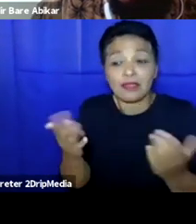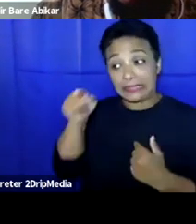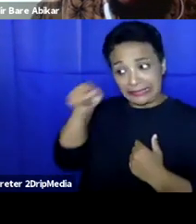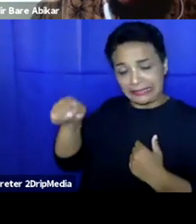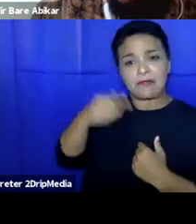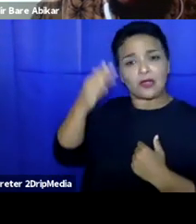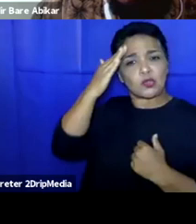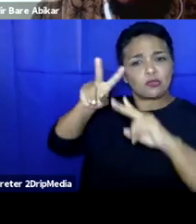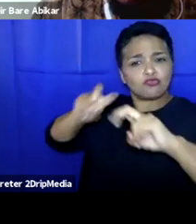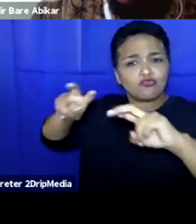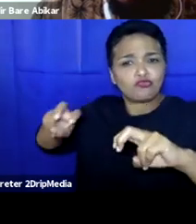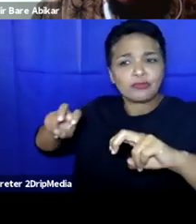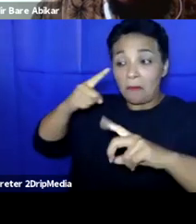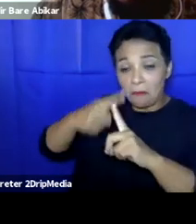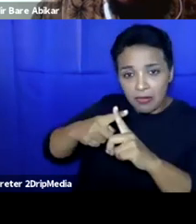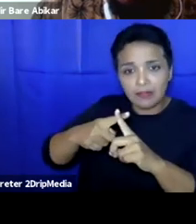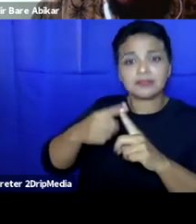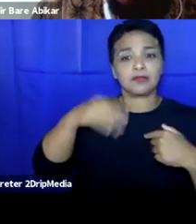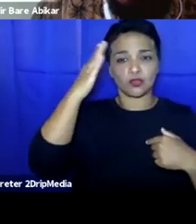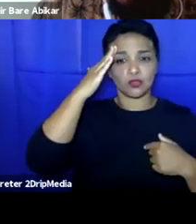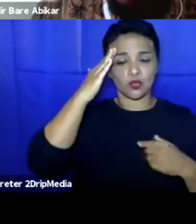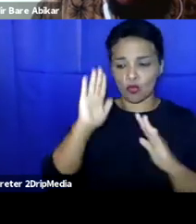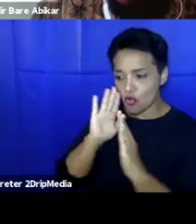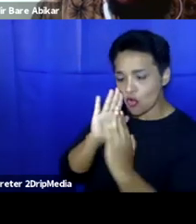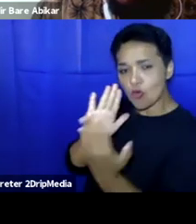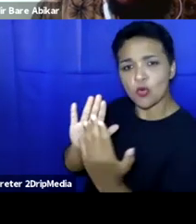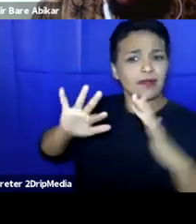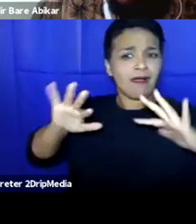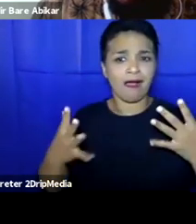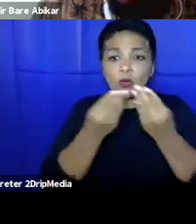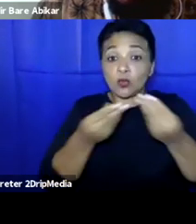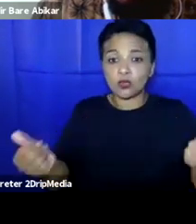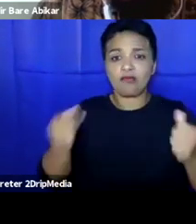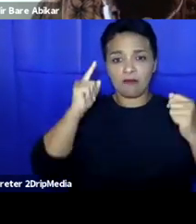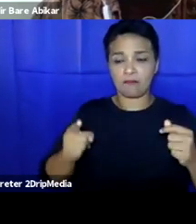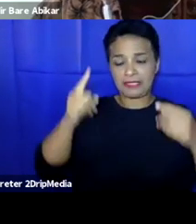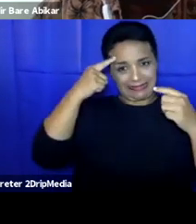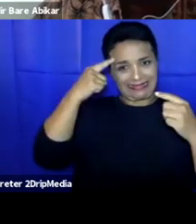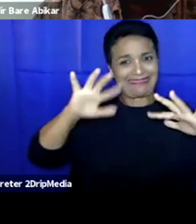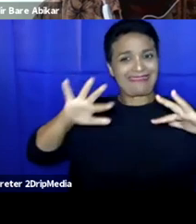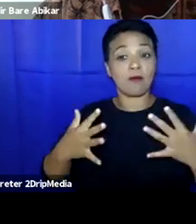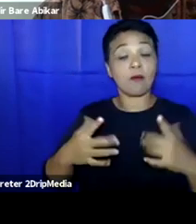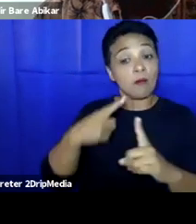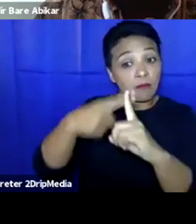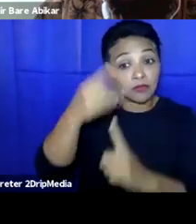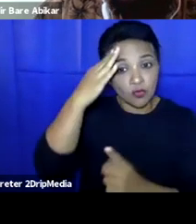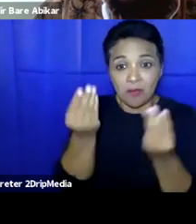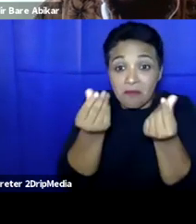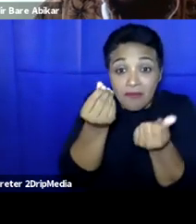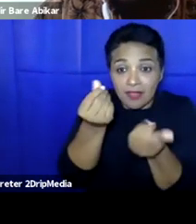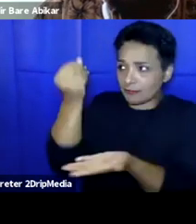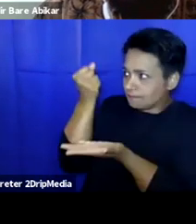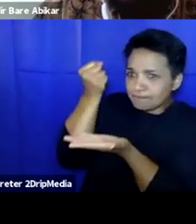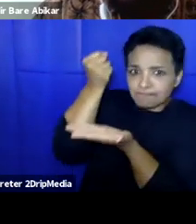approach to addressing this. Because the upshot of the hostile discourse is even allocation of funds for refugee management would come under